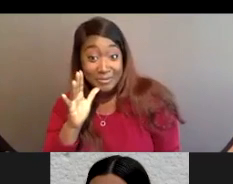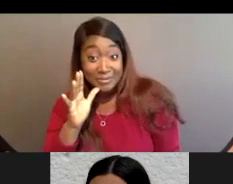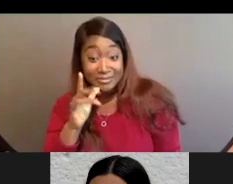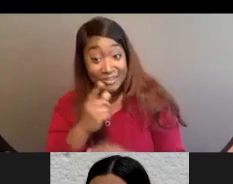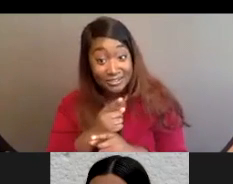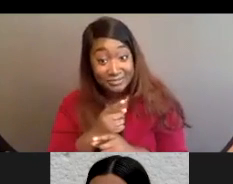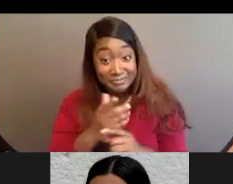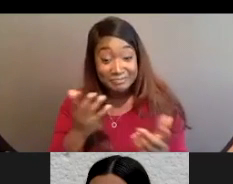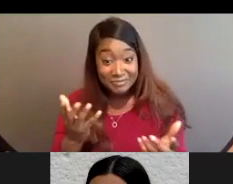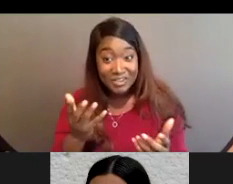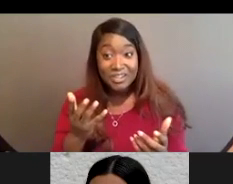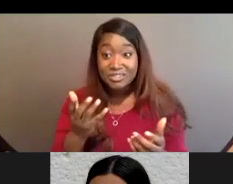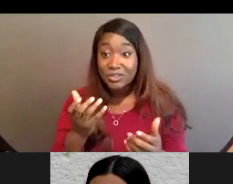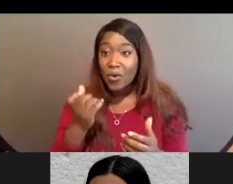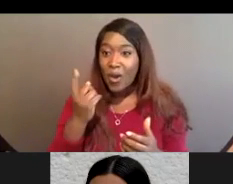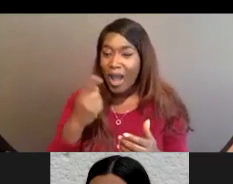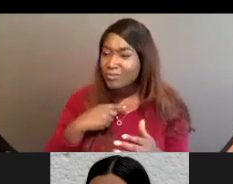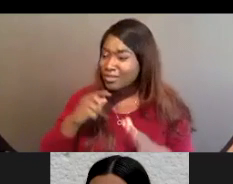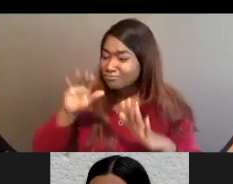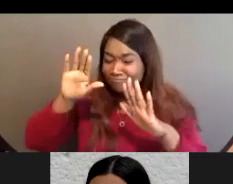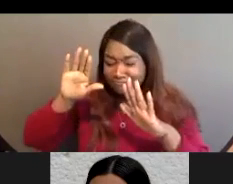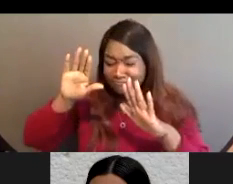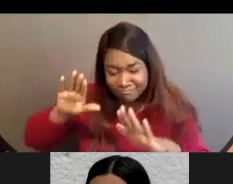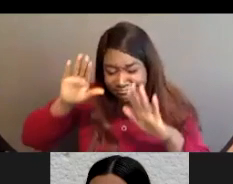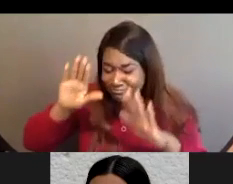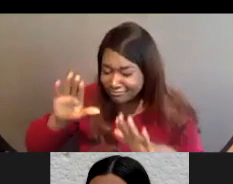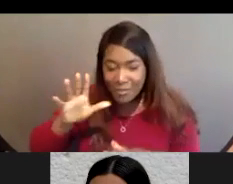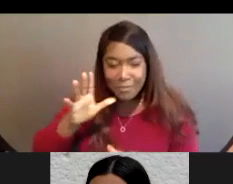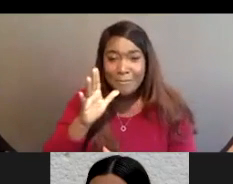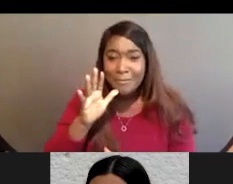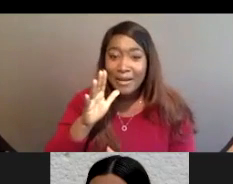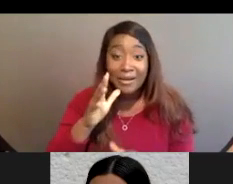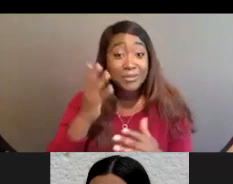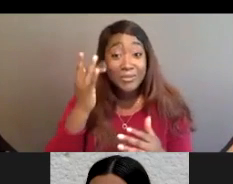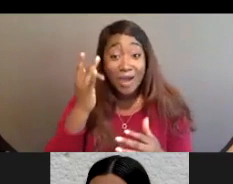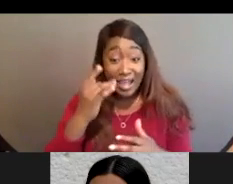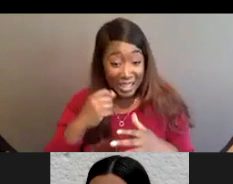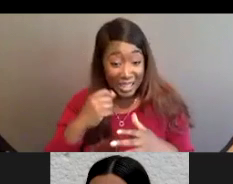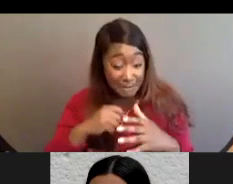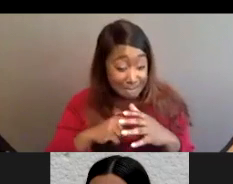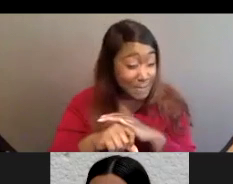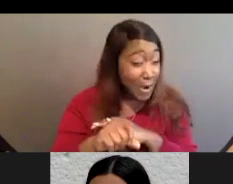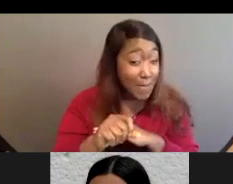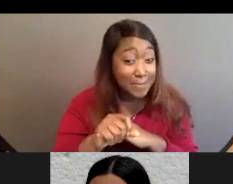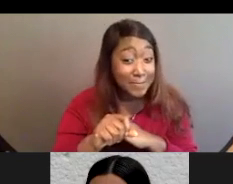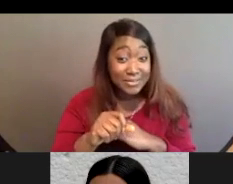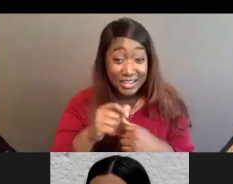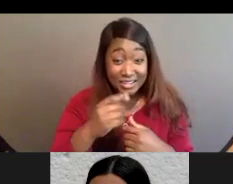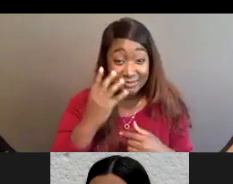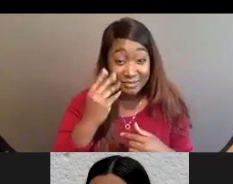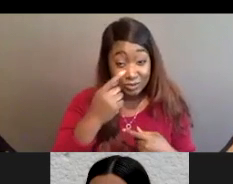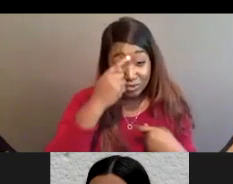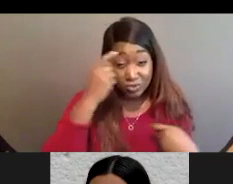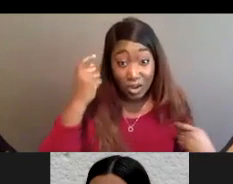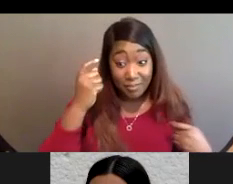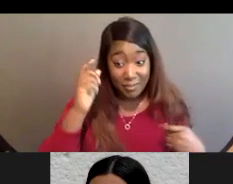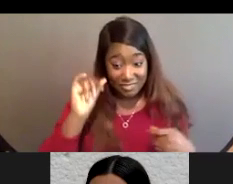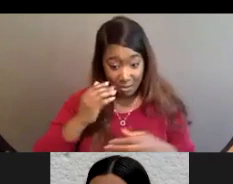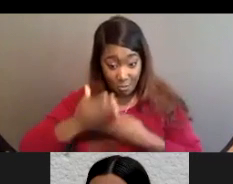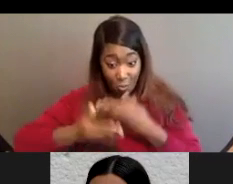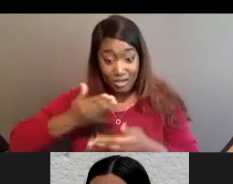I bow to moms because moms are traumatized both in their birth as children and their birthing process of